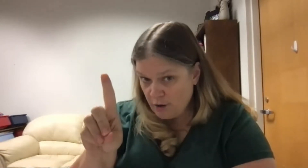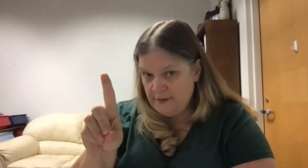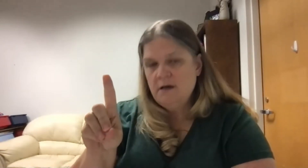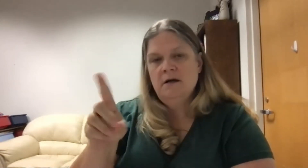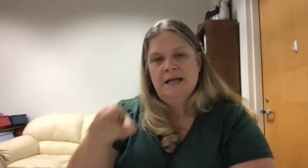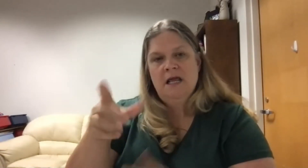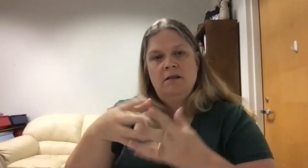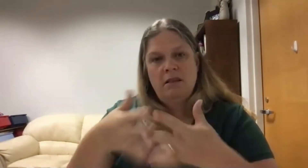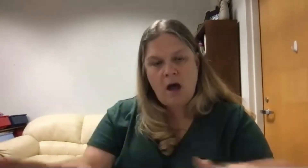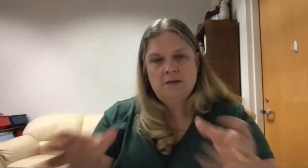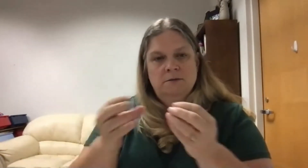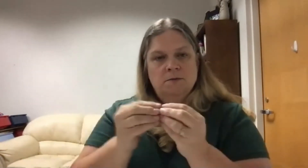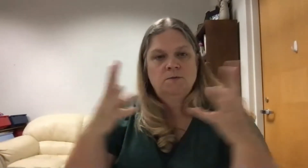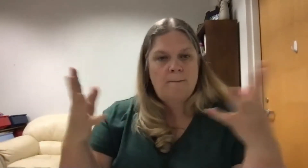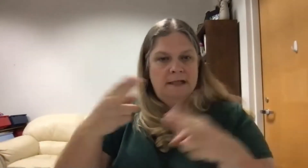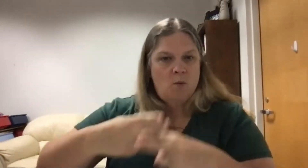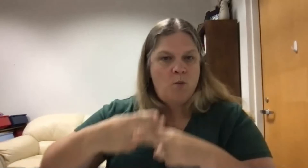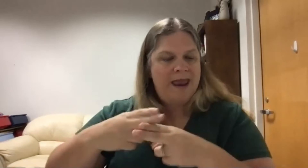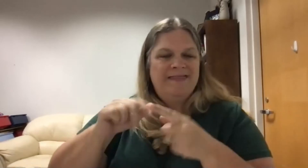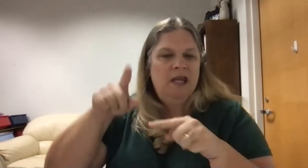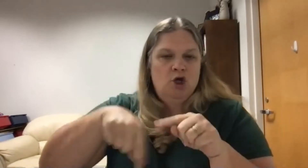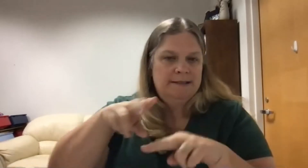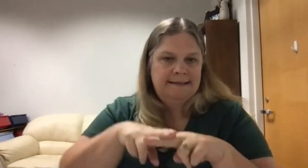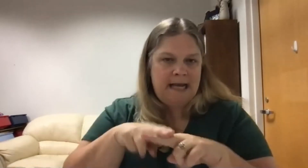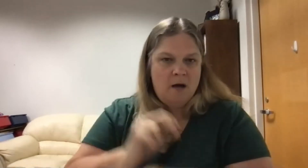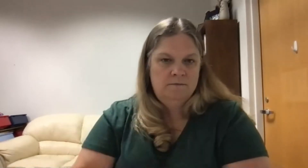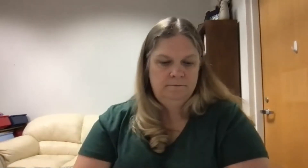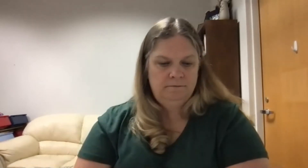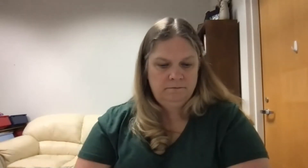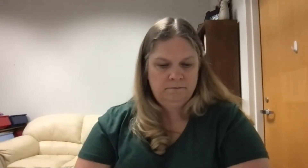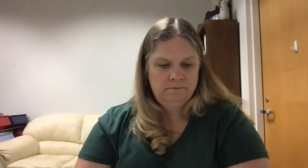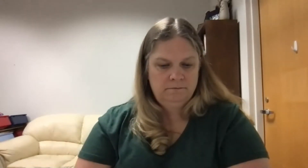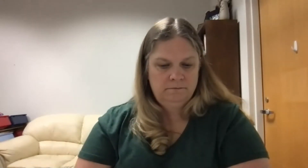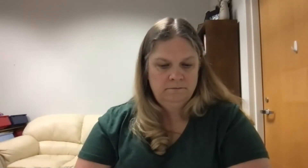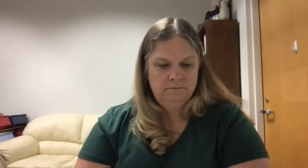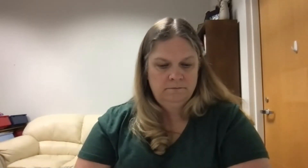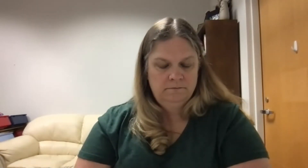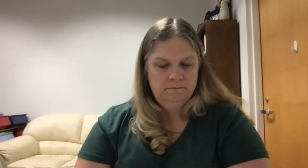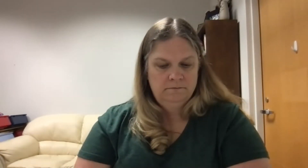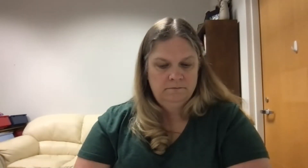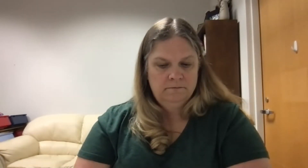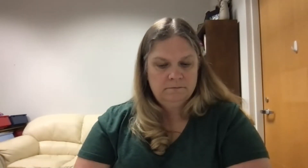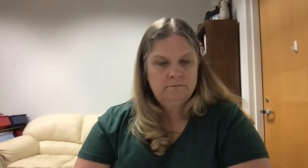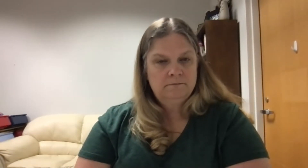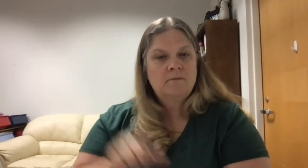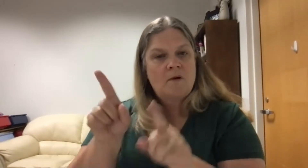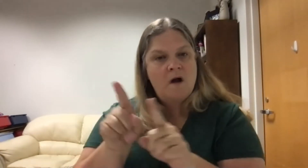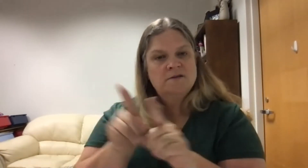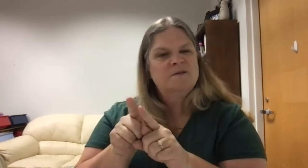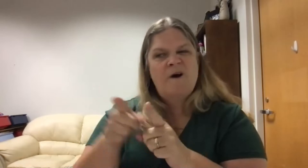and was starved. He lost so much weight he couldn't even sit down properly.